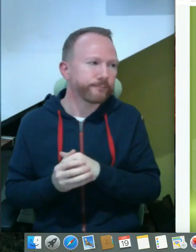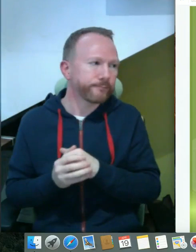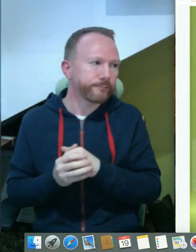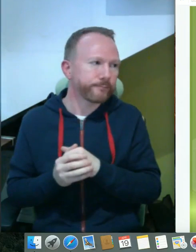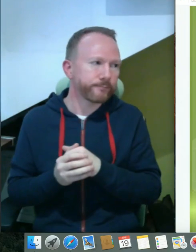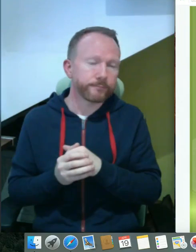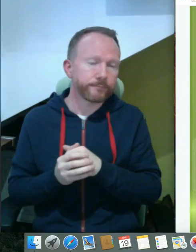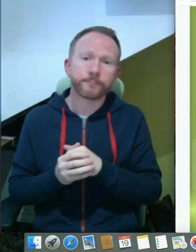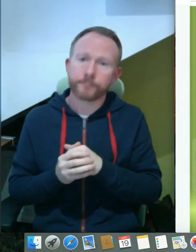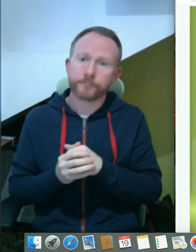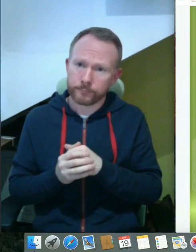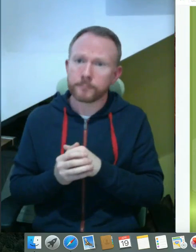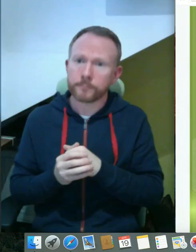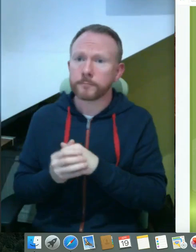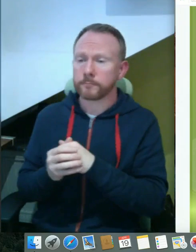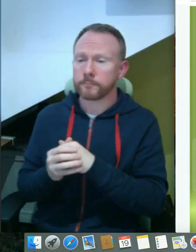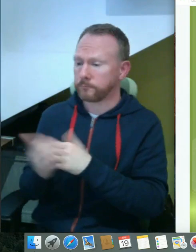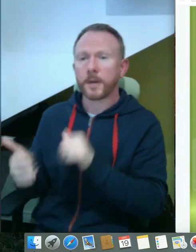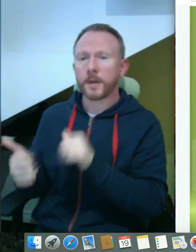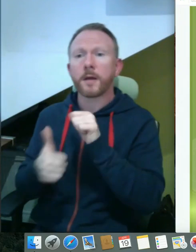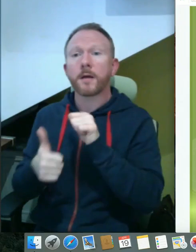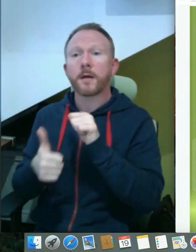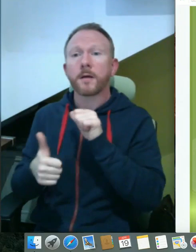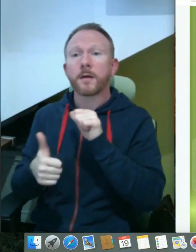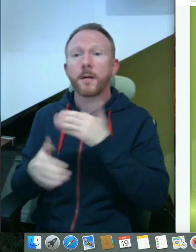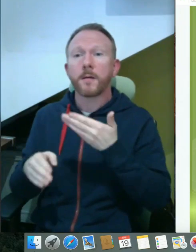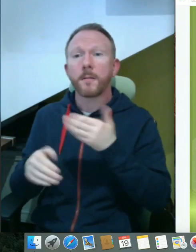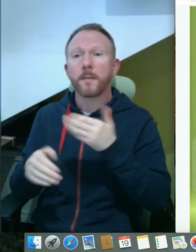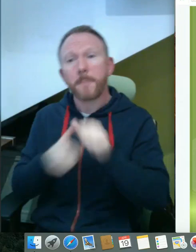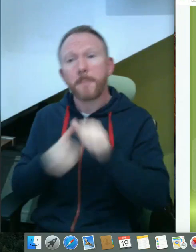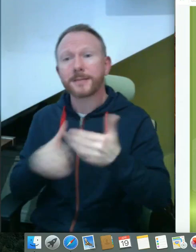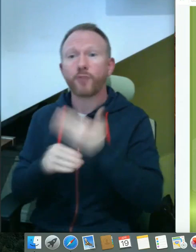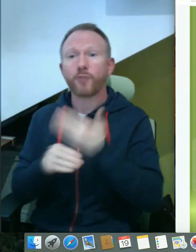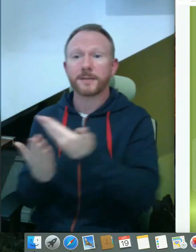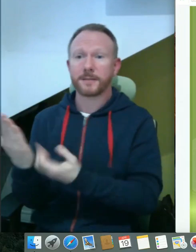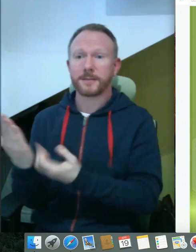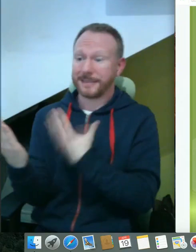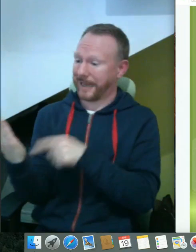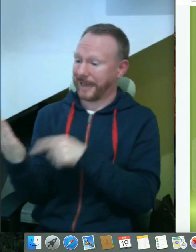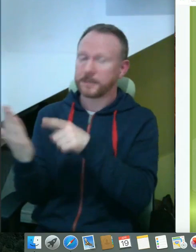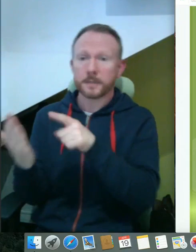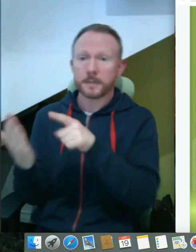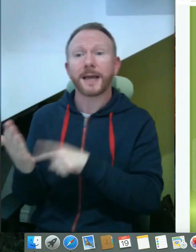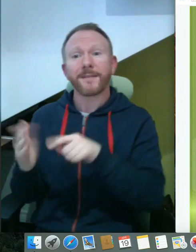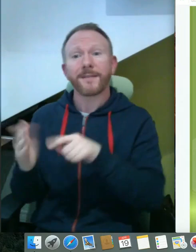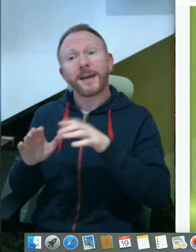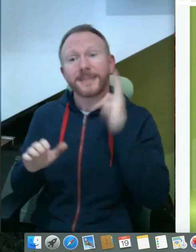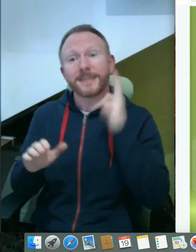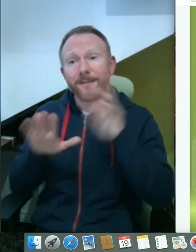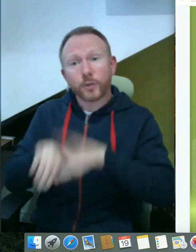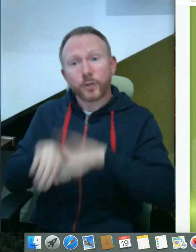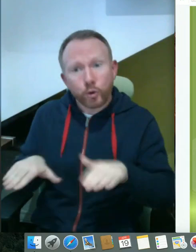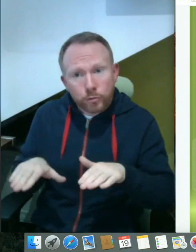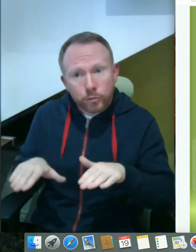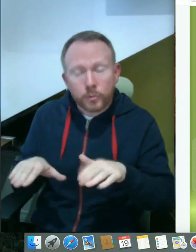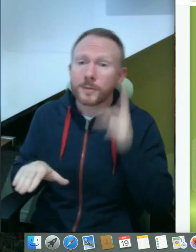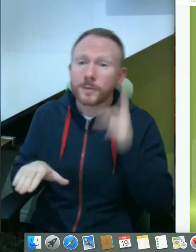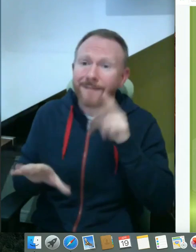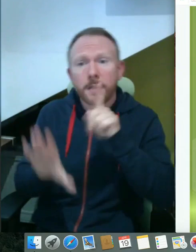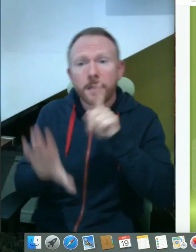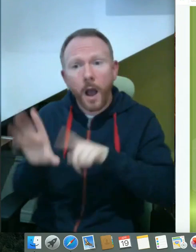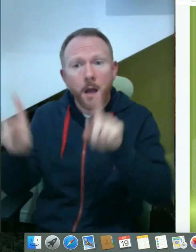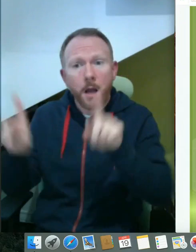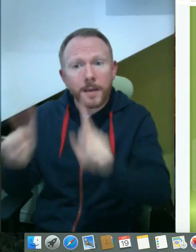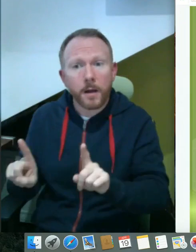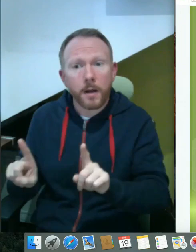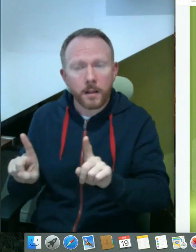children and young people, it's almost always the case that a deaf interpreter will assist in